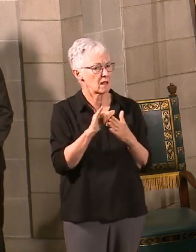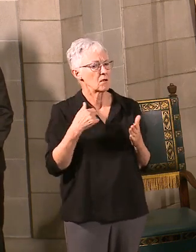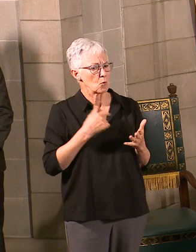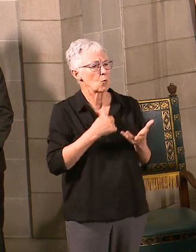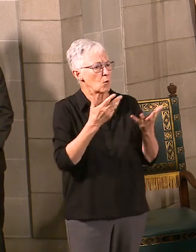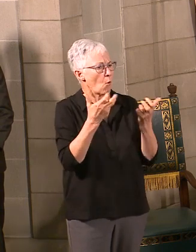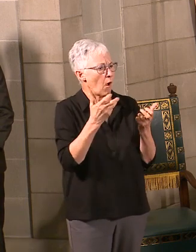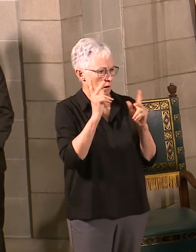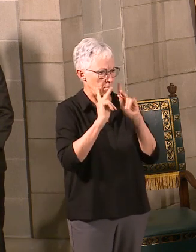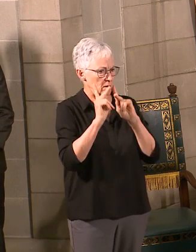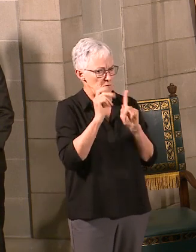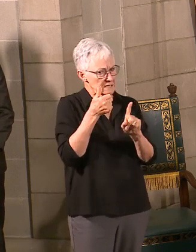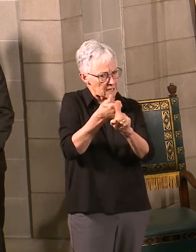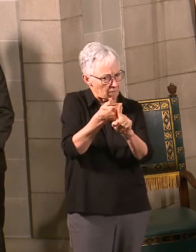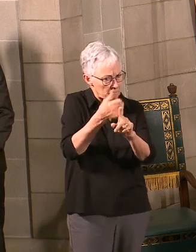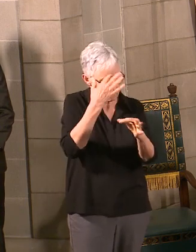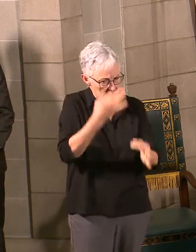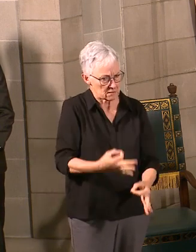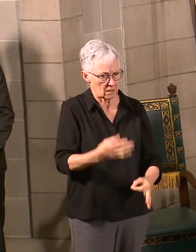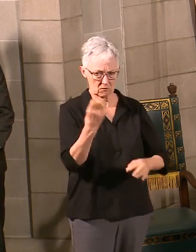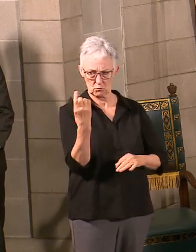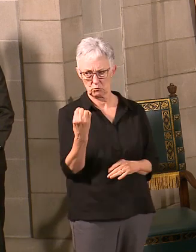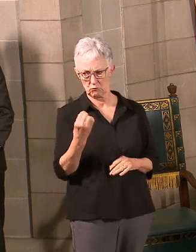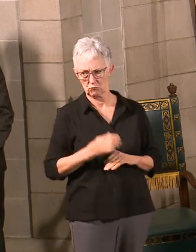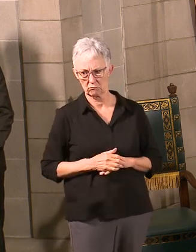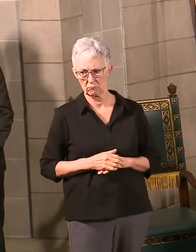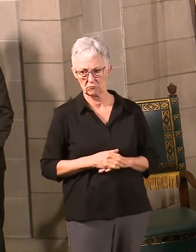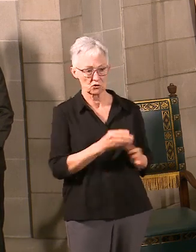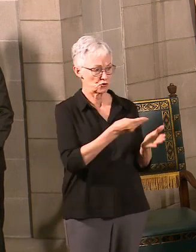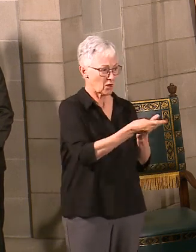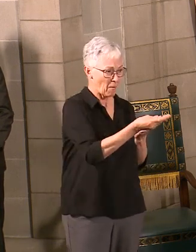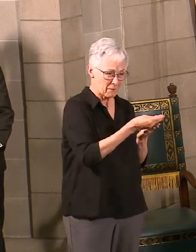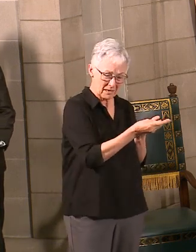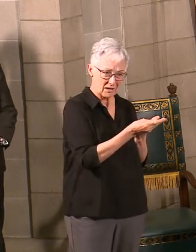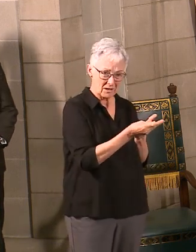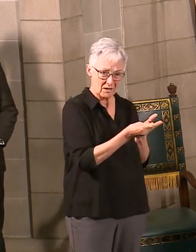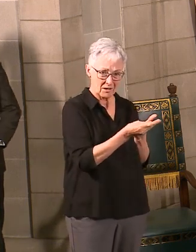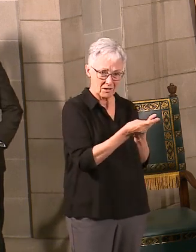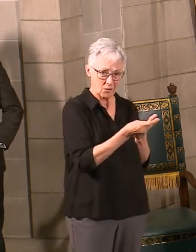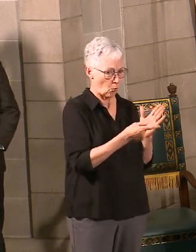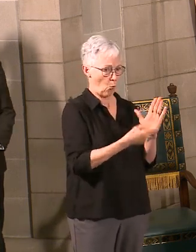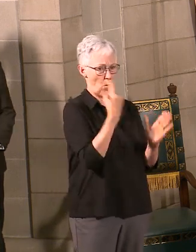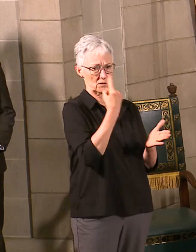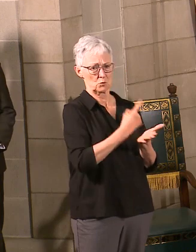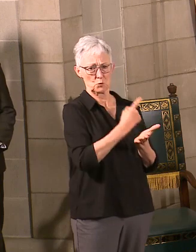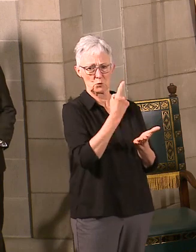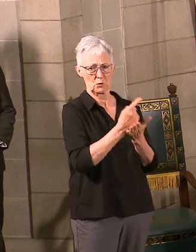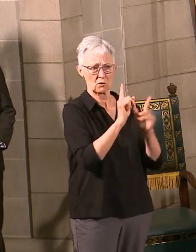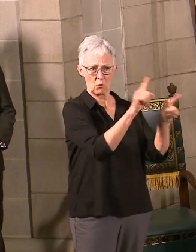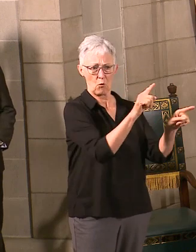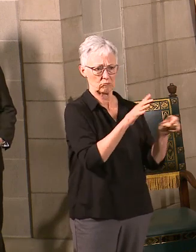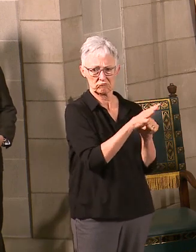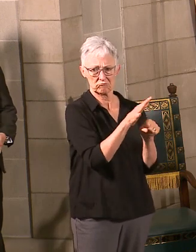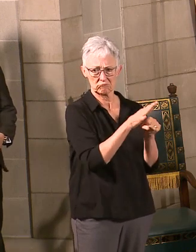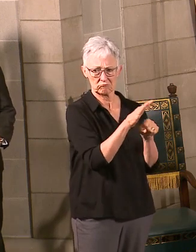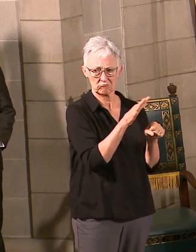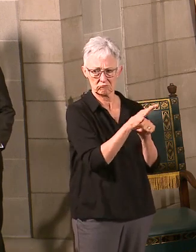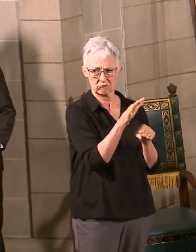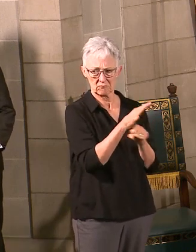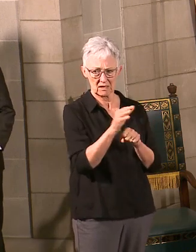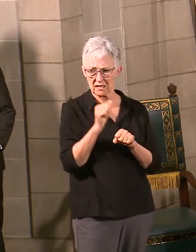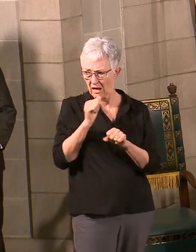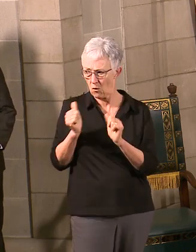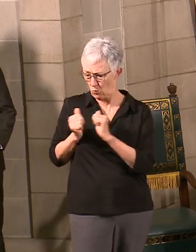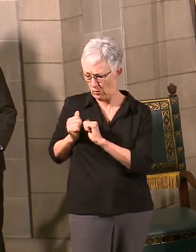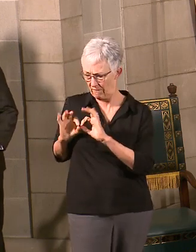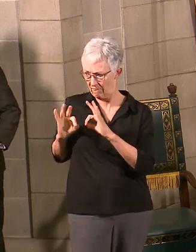Shop. Do it once a week. Don't take the whole family out. Just one person go out and shop. Those sort of things. Help kids.